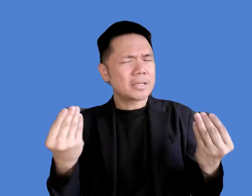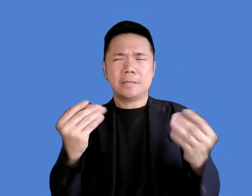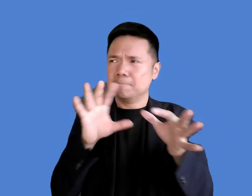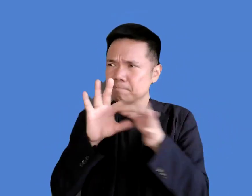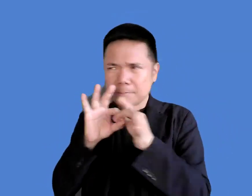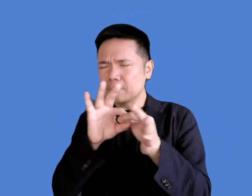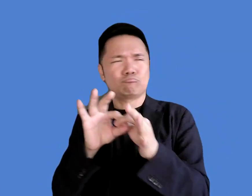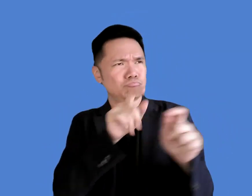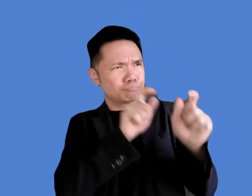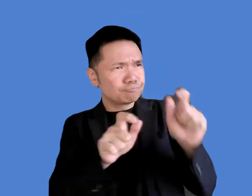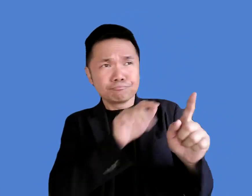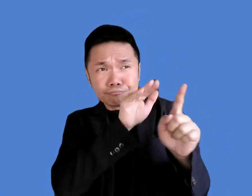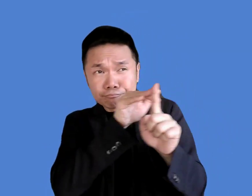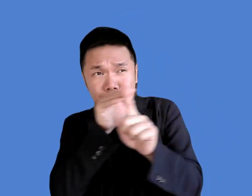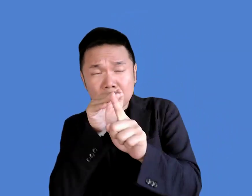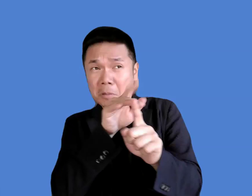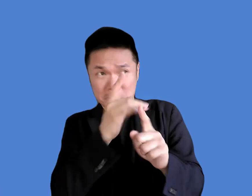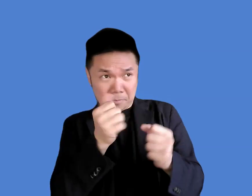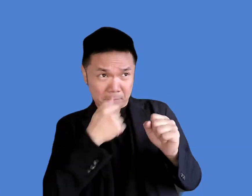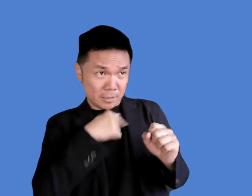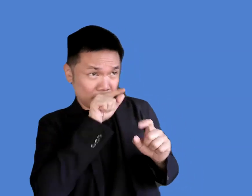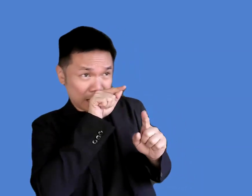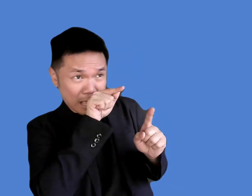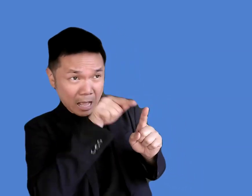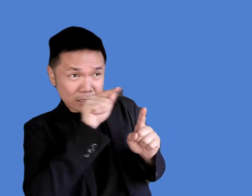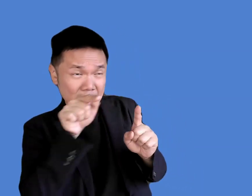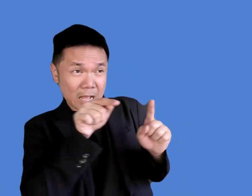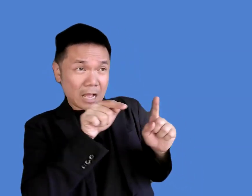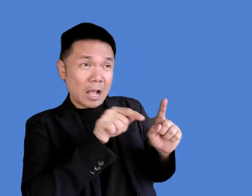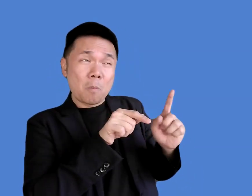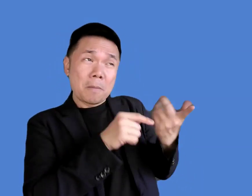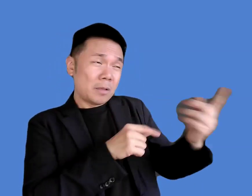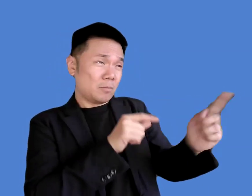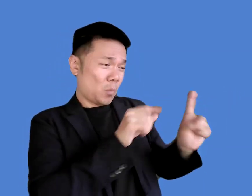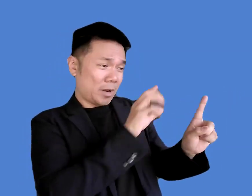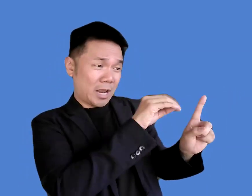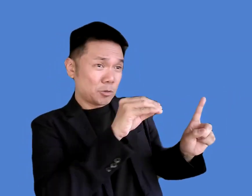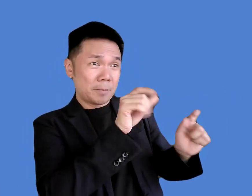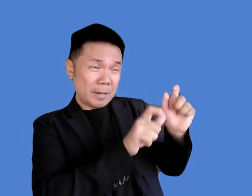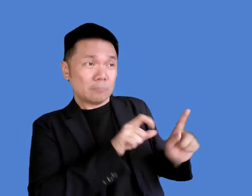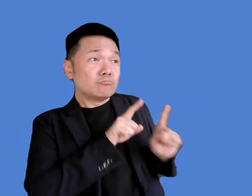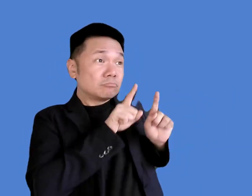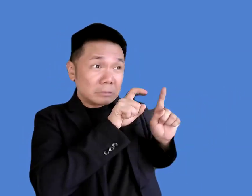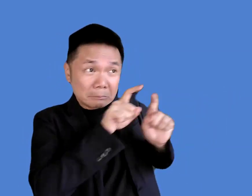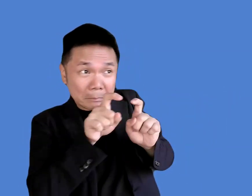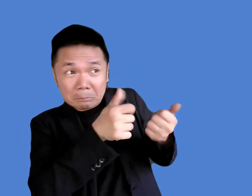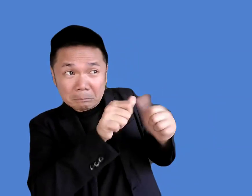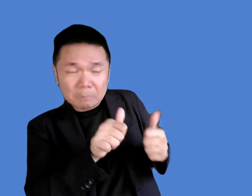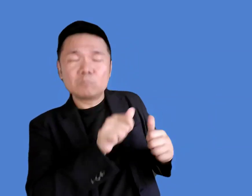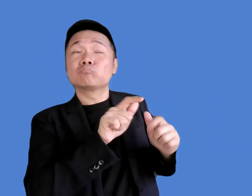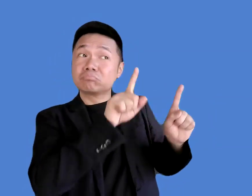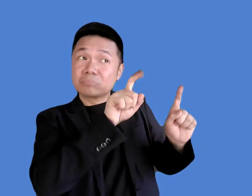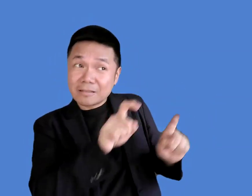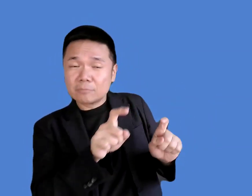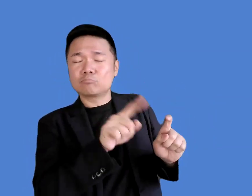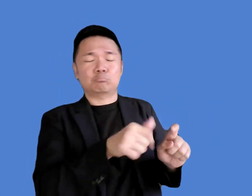them is, can we just trial and test with, let's say, 100 of your employees first, and we'll take it from there. And that's great for